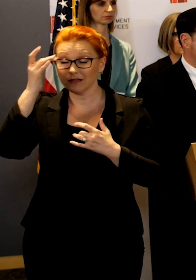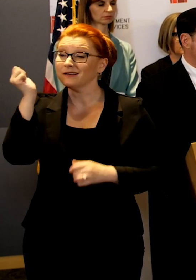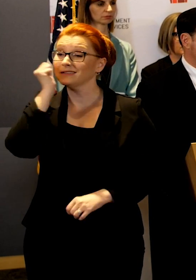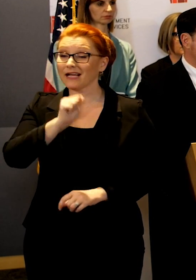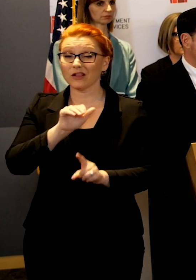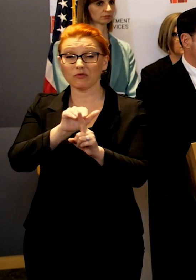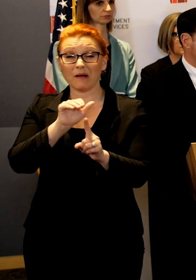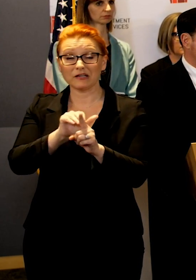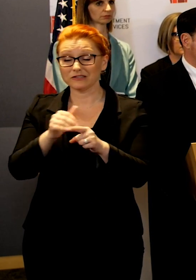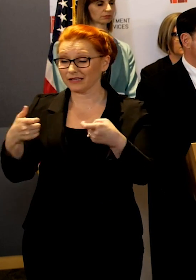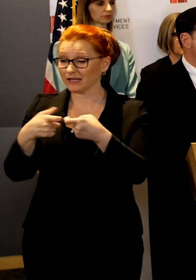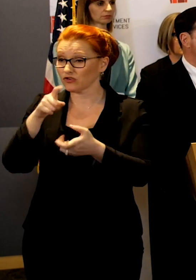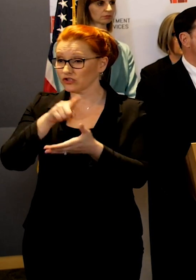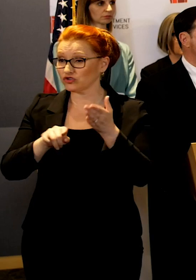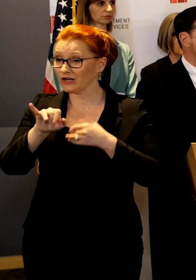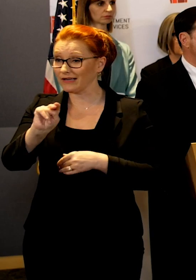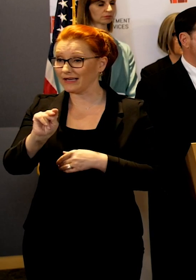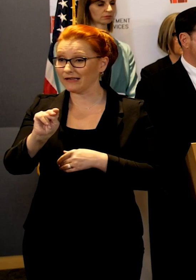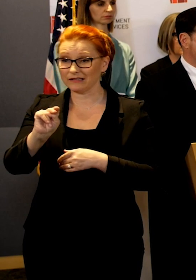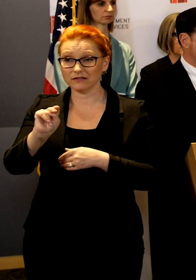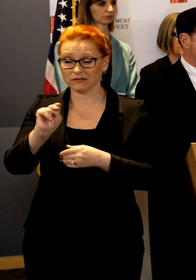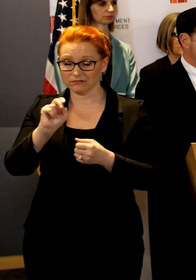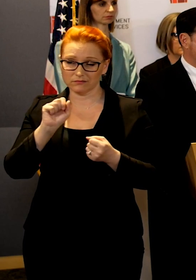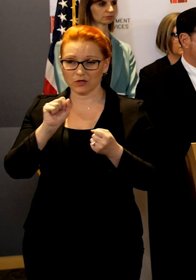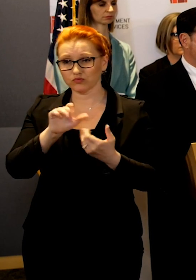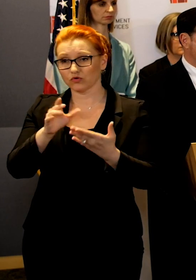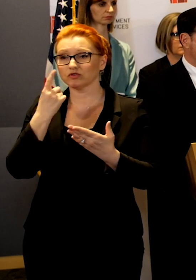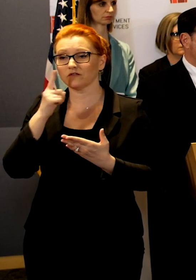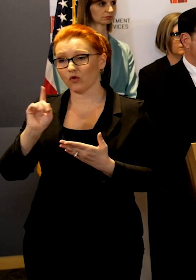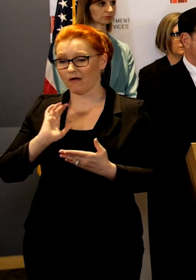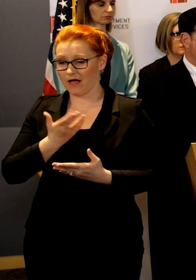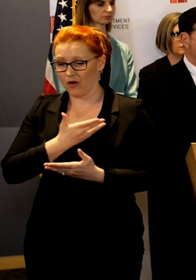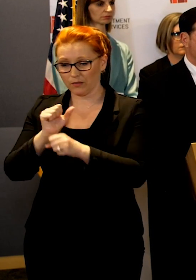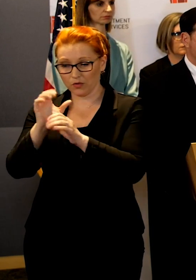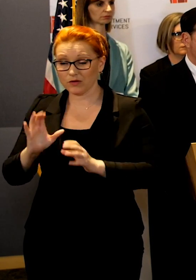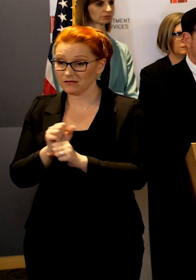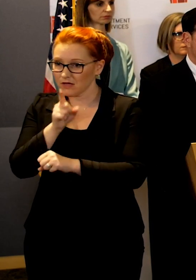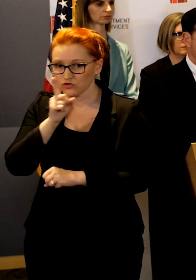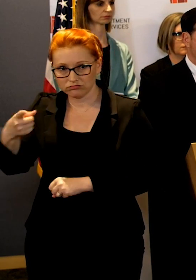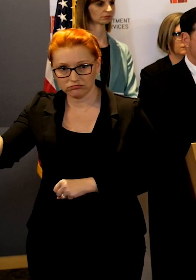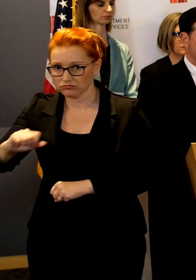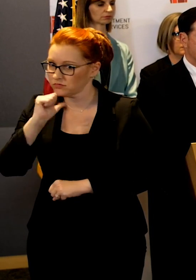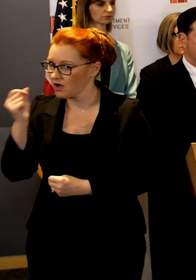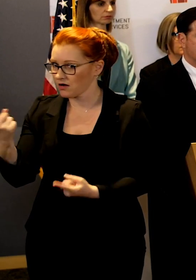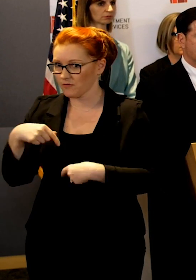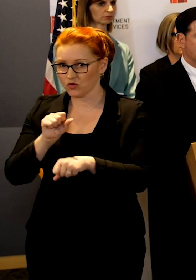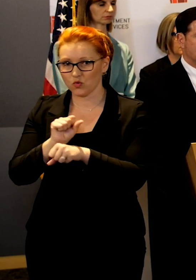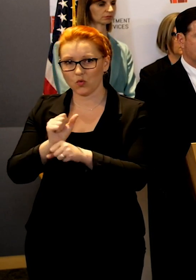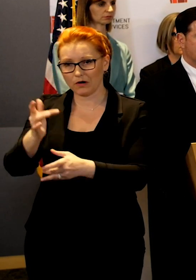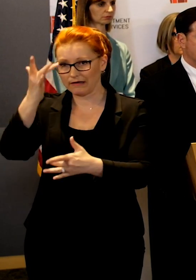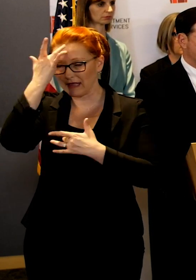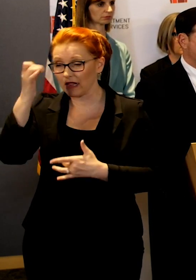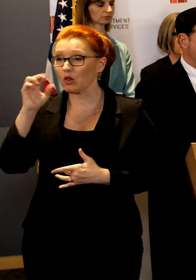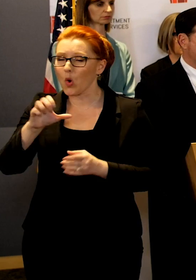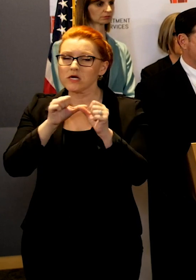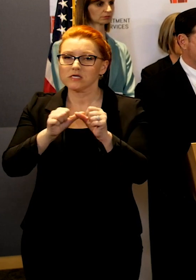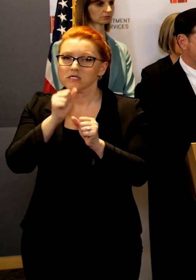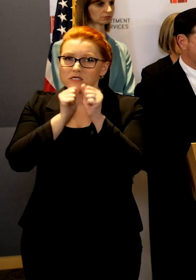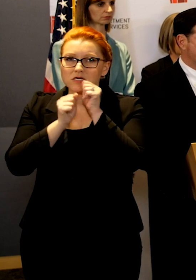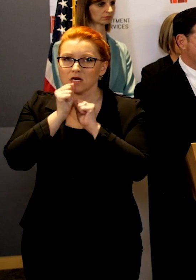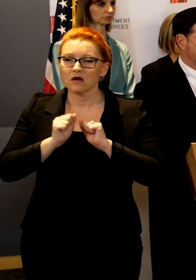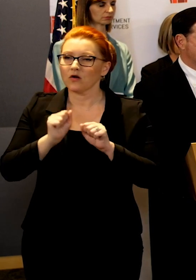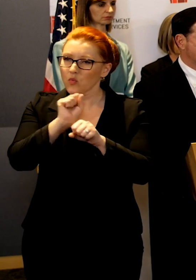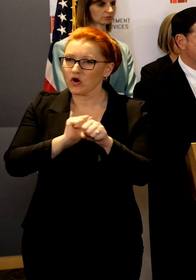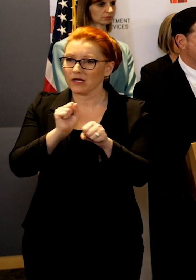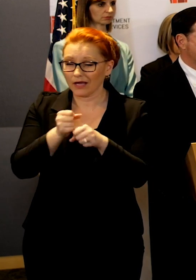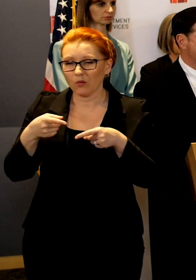electronic checking mechanisms for our employees to make sure that they are not coming to work ill nor staying in the workplace ill. This will help